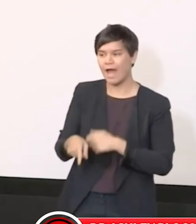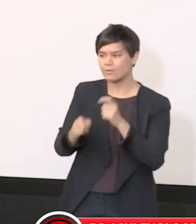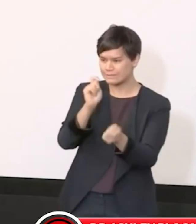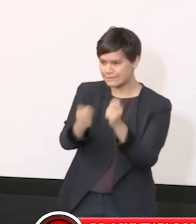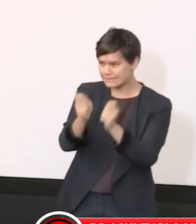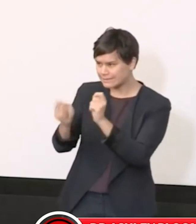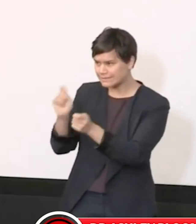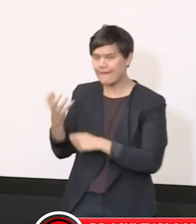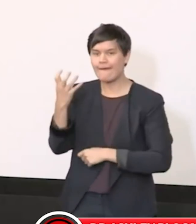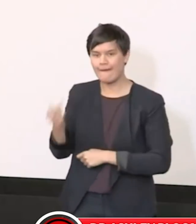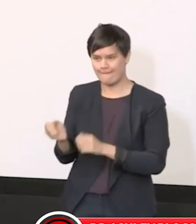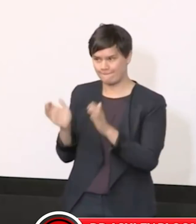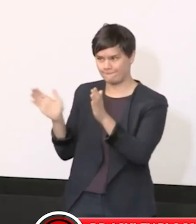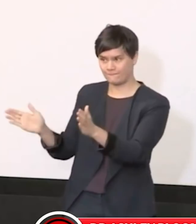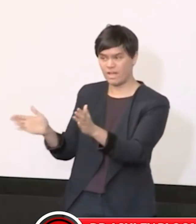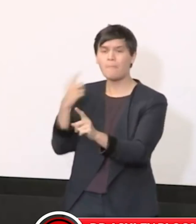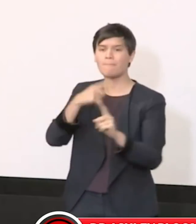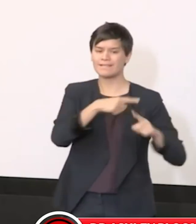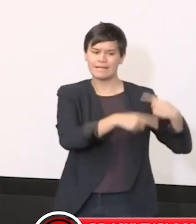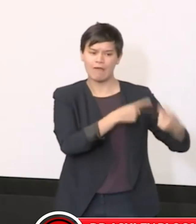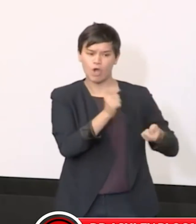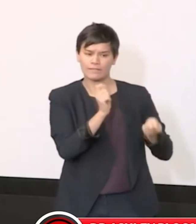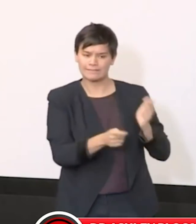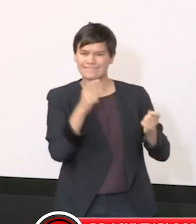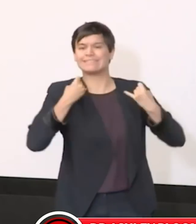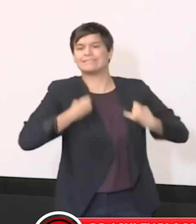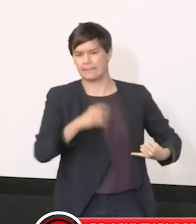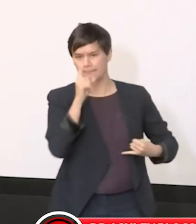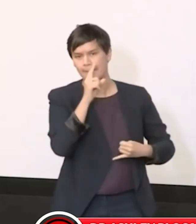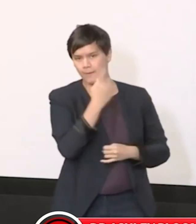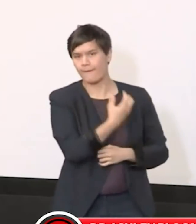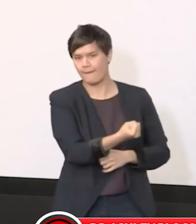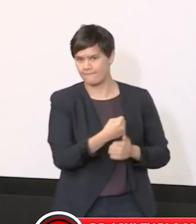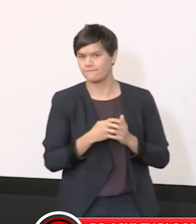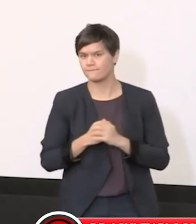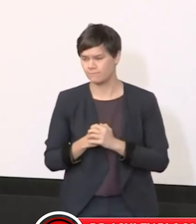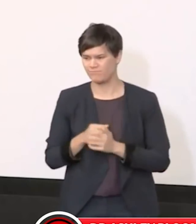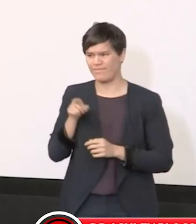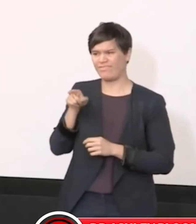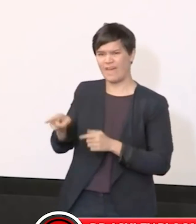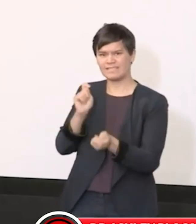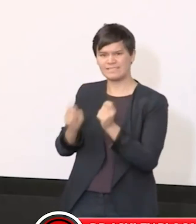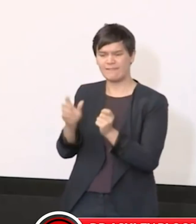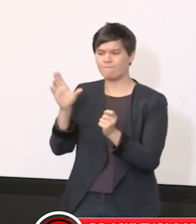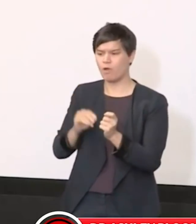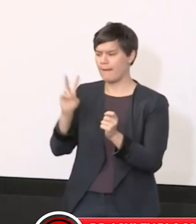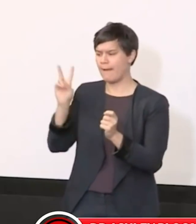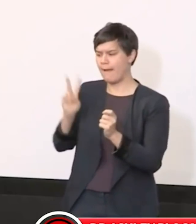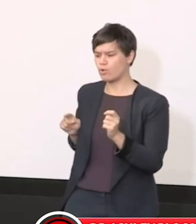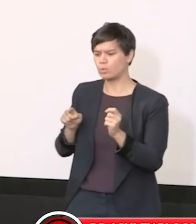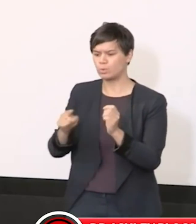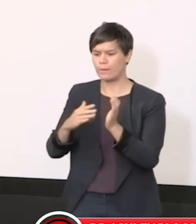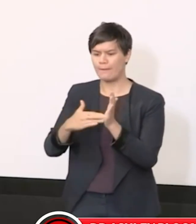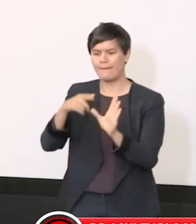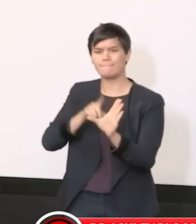May, in addition to testing of symptomatic people. And that testing only found one positive result, and that was a worker at